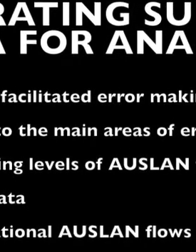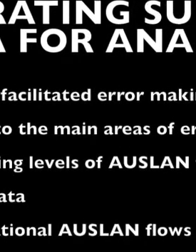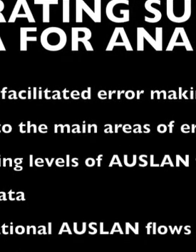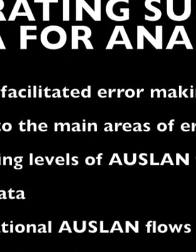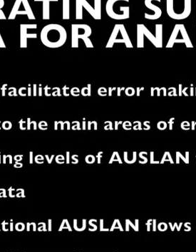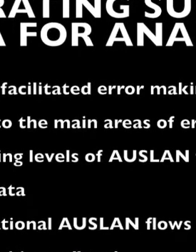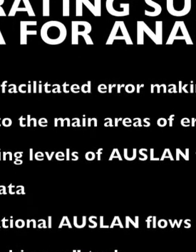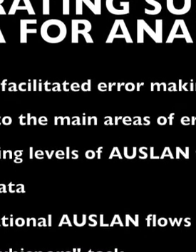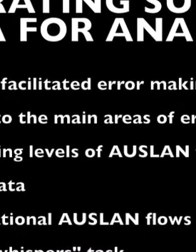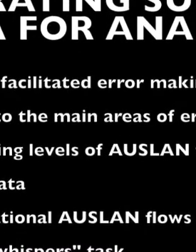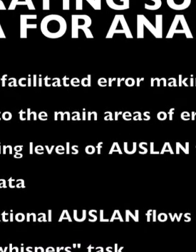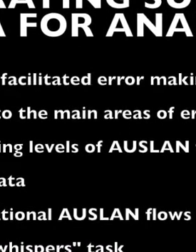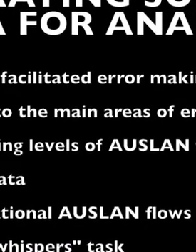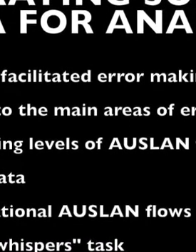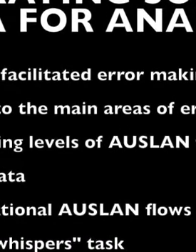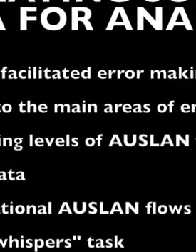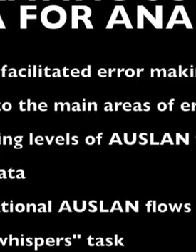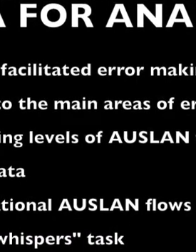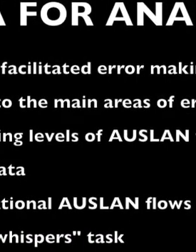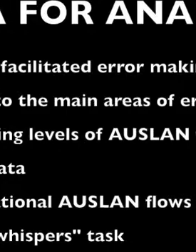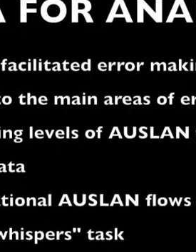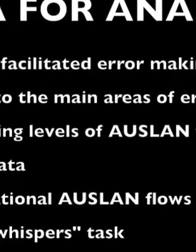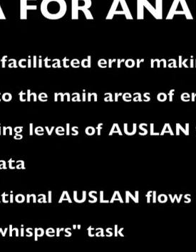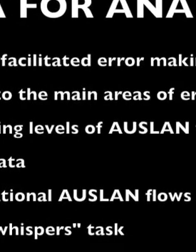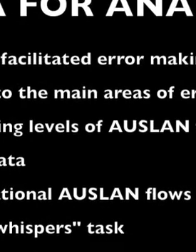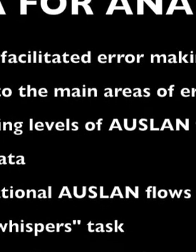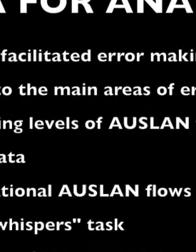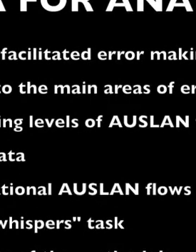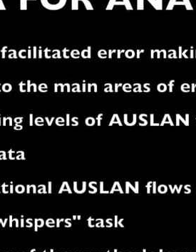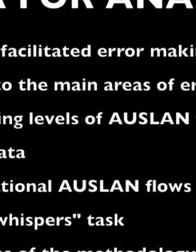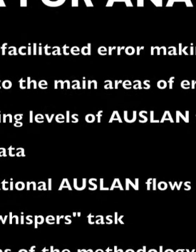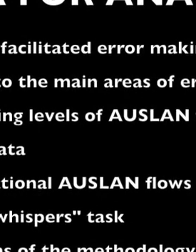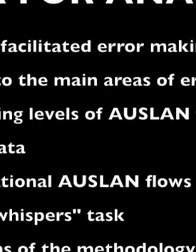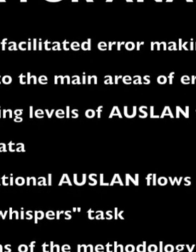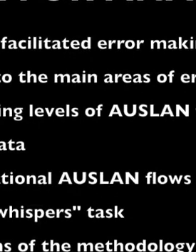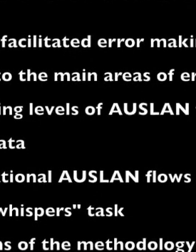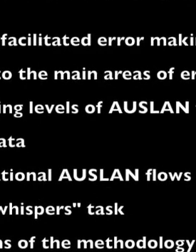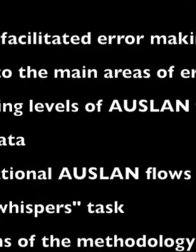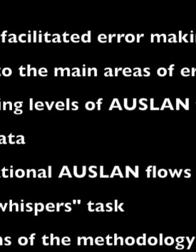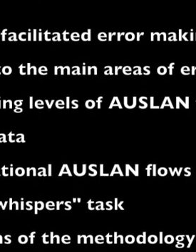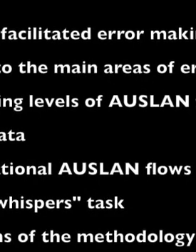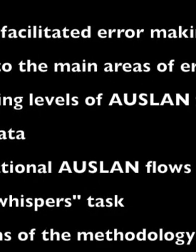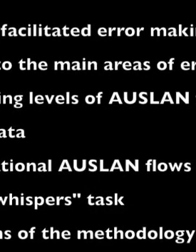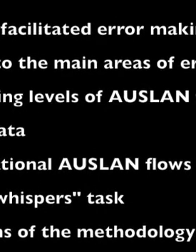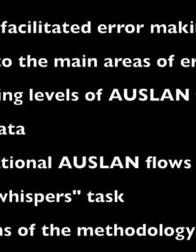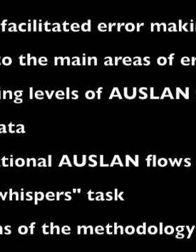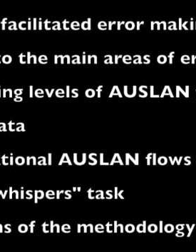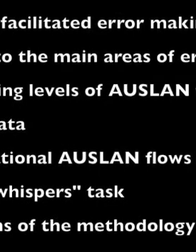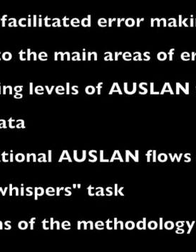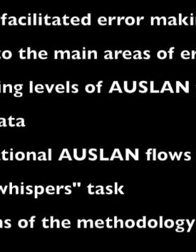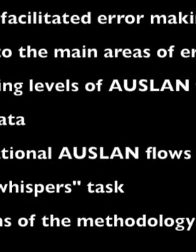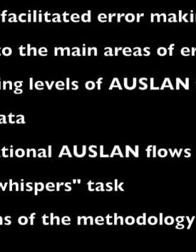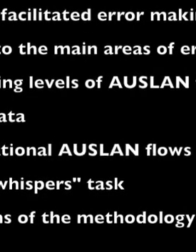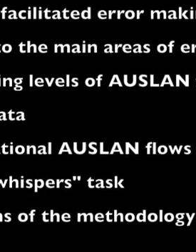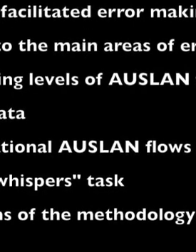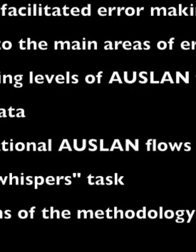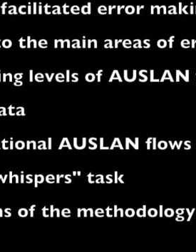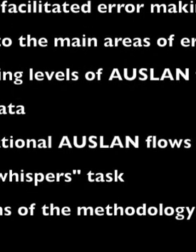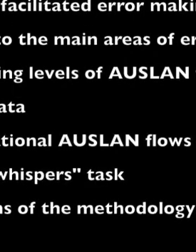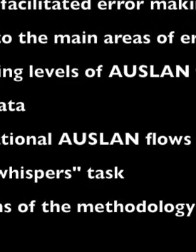effectiveness to also touch briefly on the limitations of the study, including the small sample size, the lack of conversational flow in our task, and the varying fluency of our